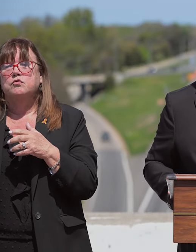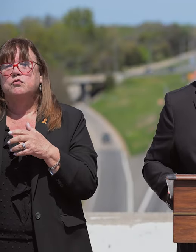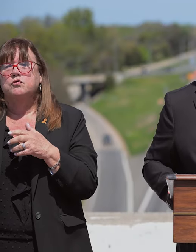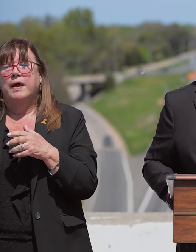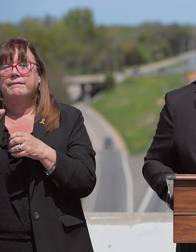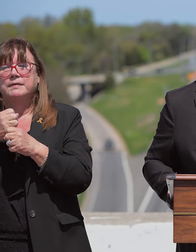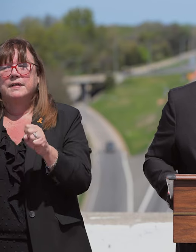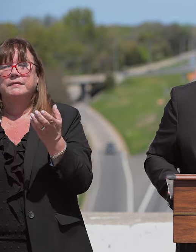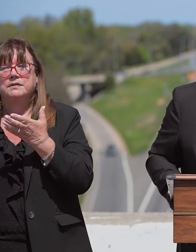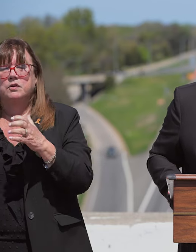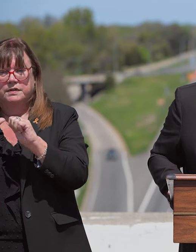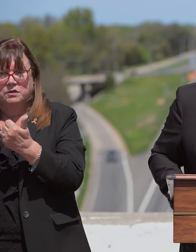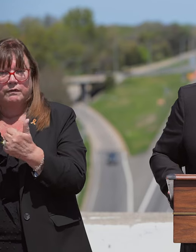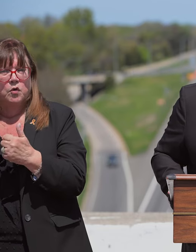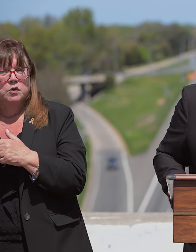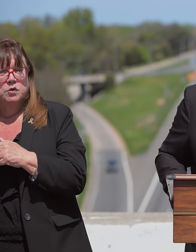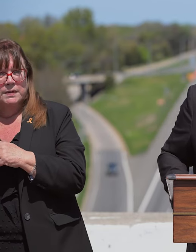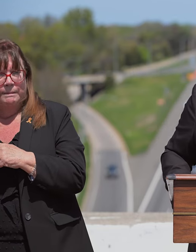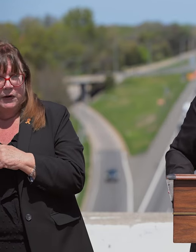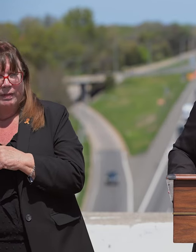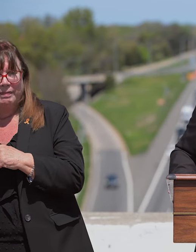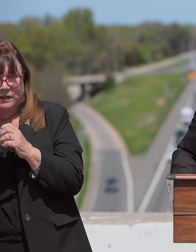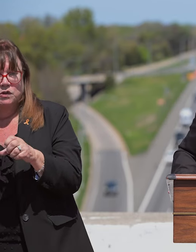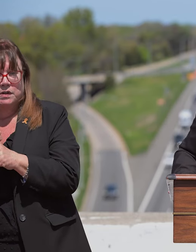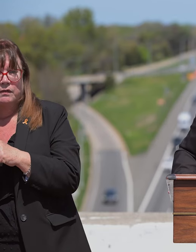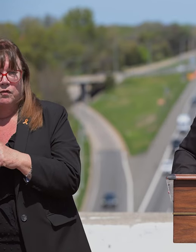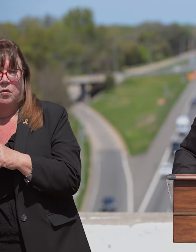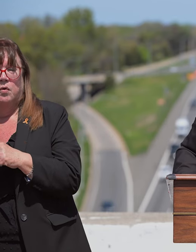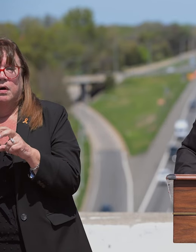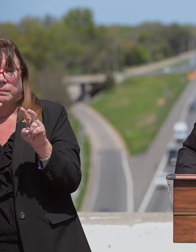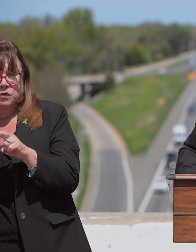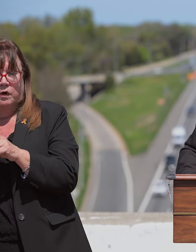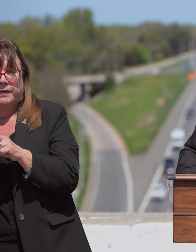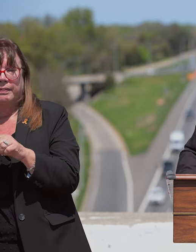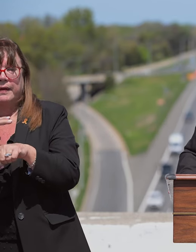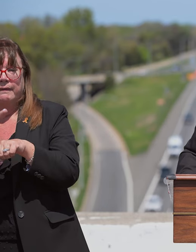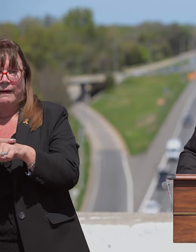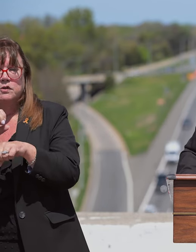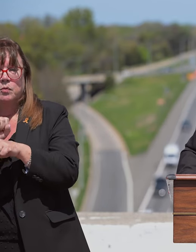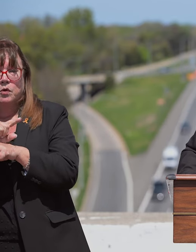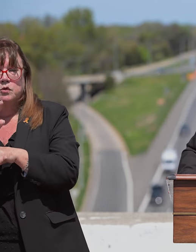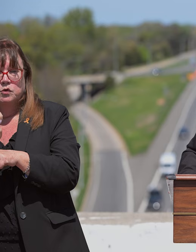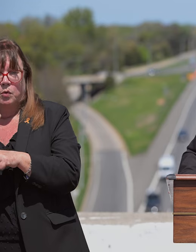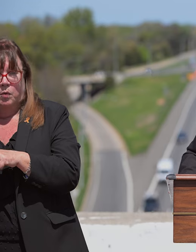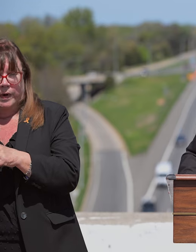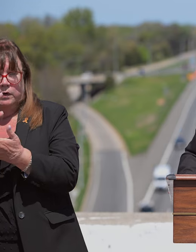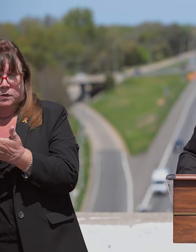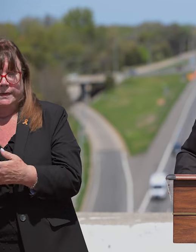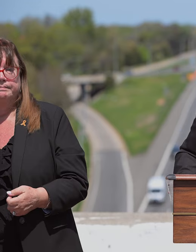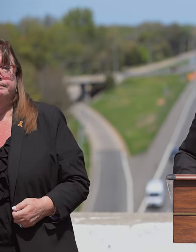Services Association for choosing Maryland to host this year's observance of the National Work Zone Awareness